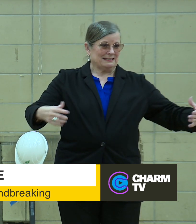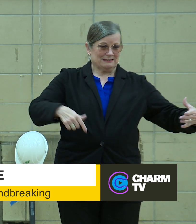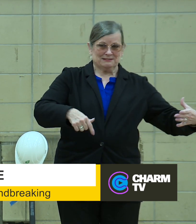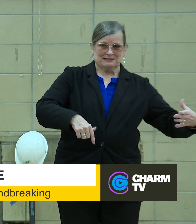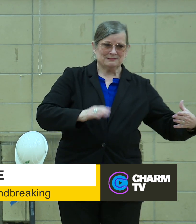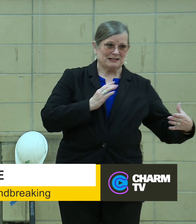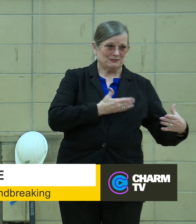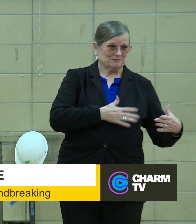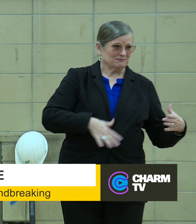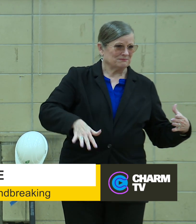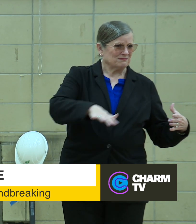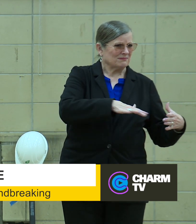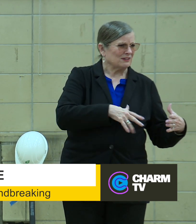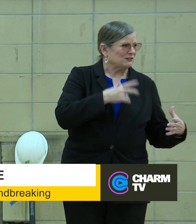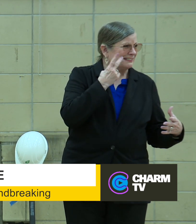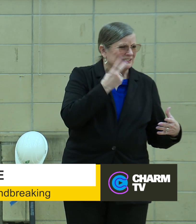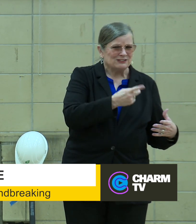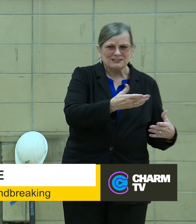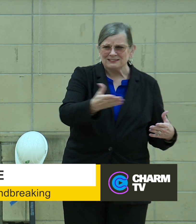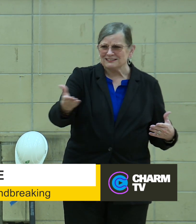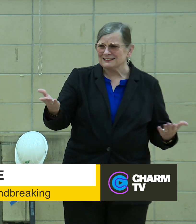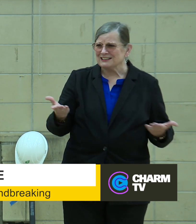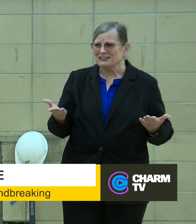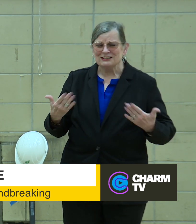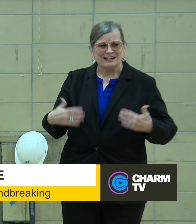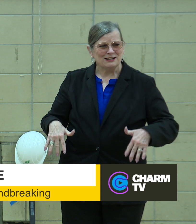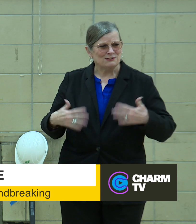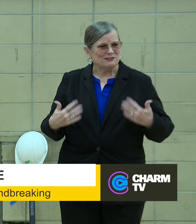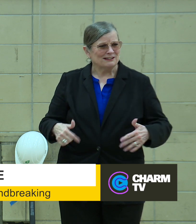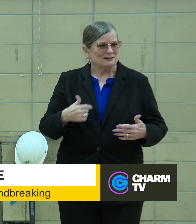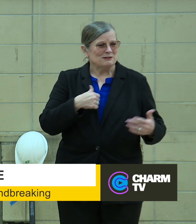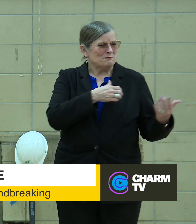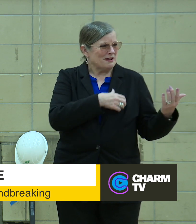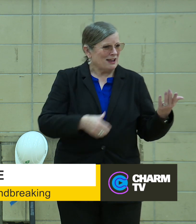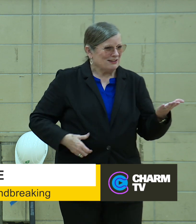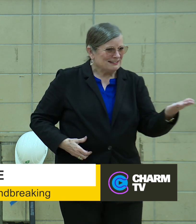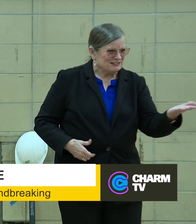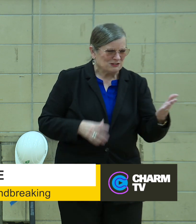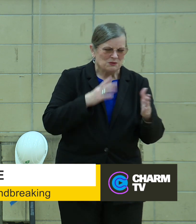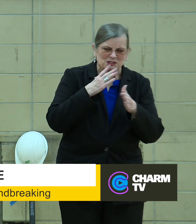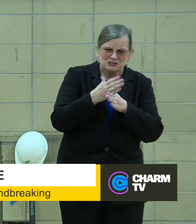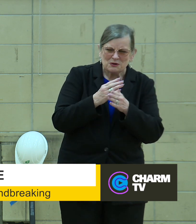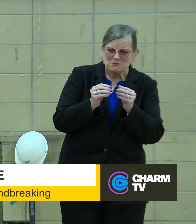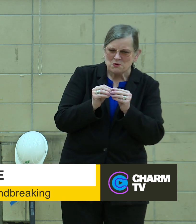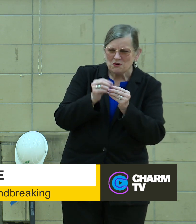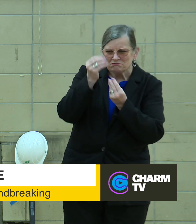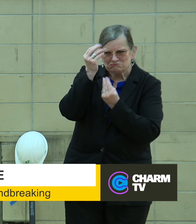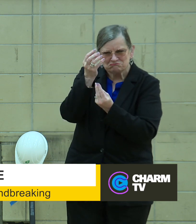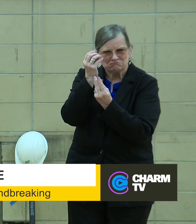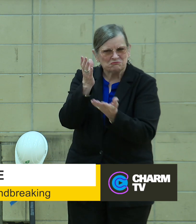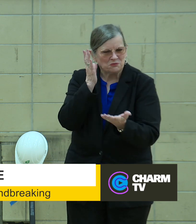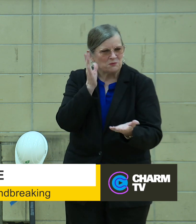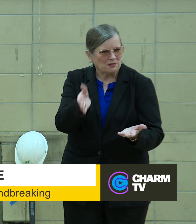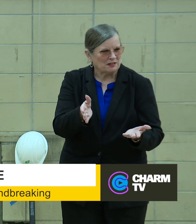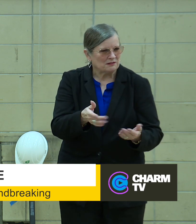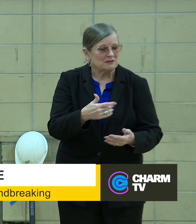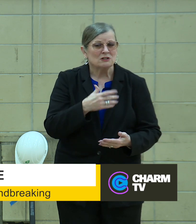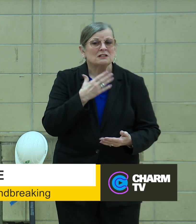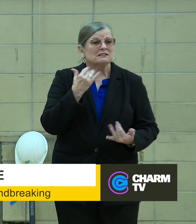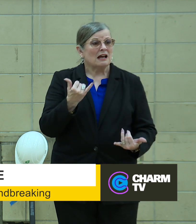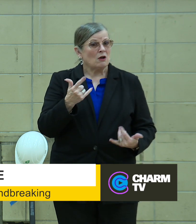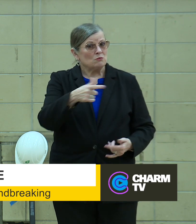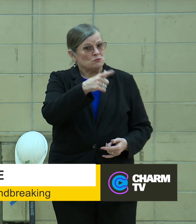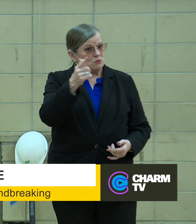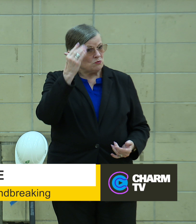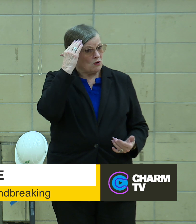to see you all here today. So excited to see our mayor here, who will be sharing words in just a few minutes. But we know none of these projects is